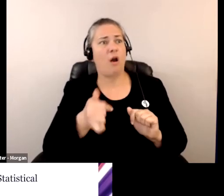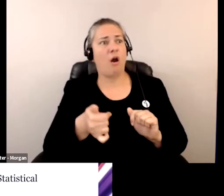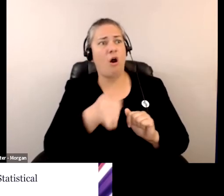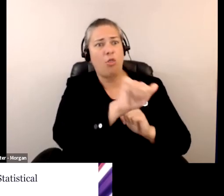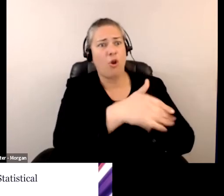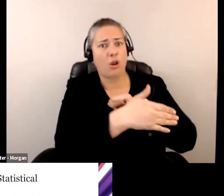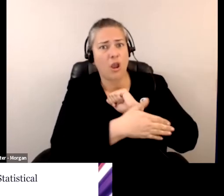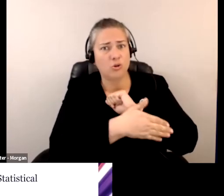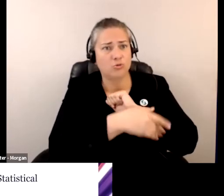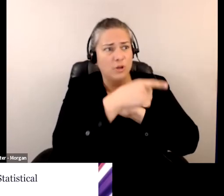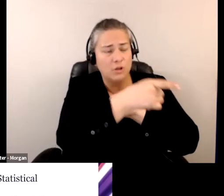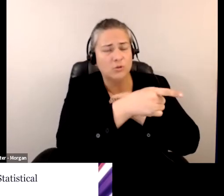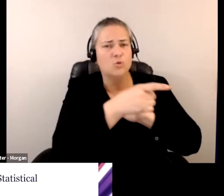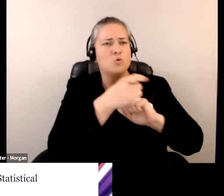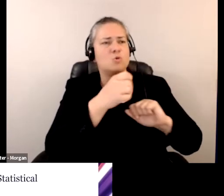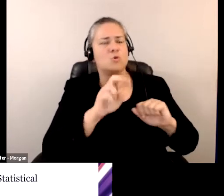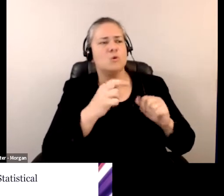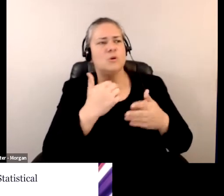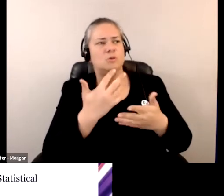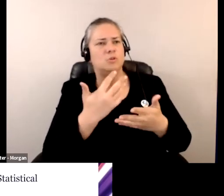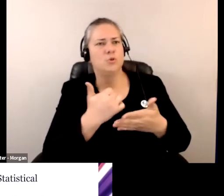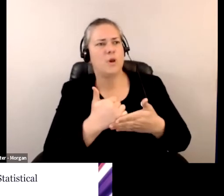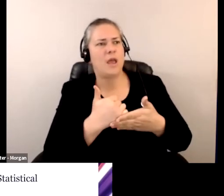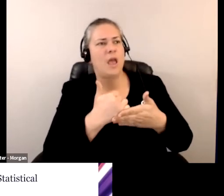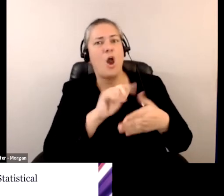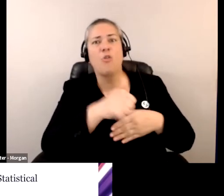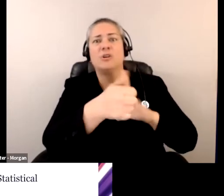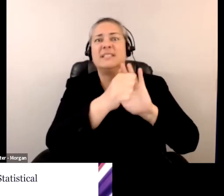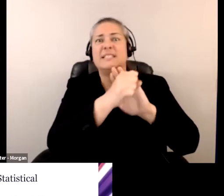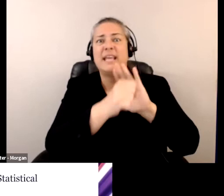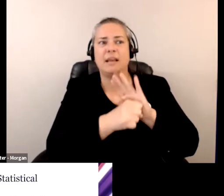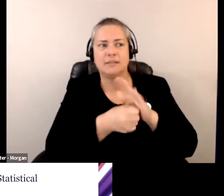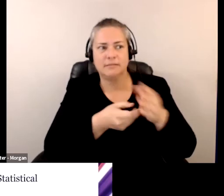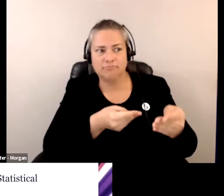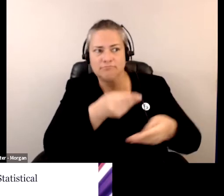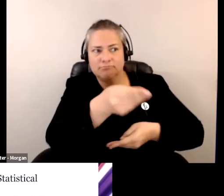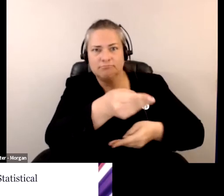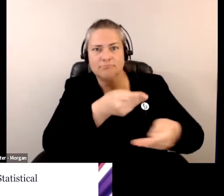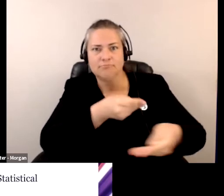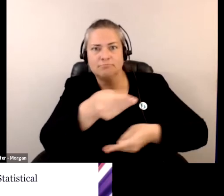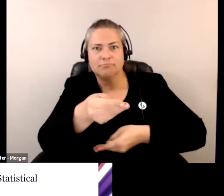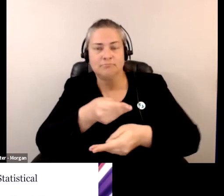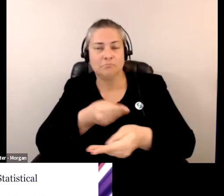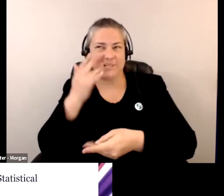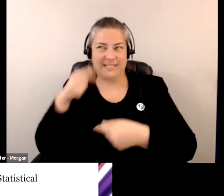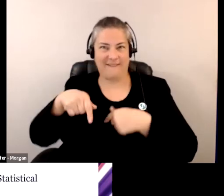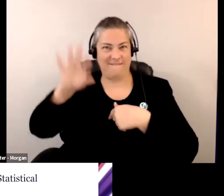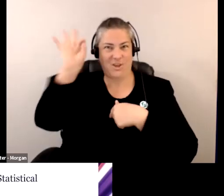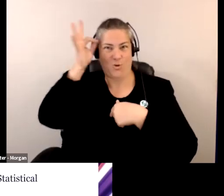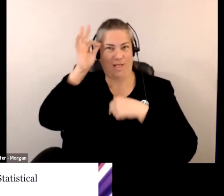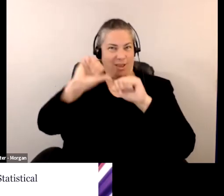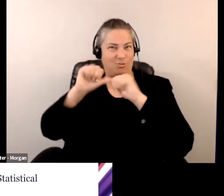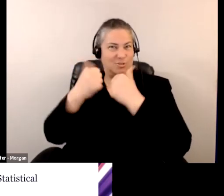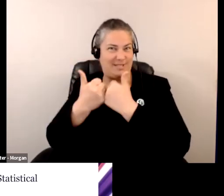also helping cross-state connections, because it is a federal agency and therefore